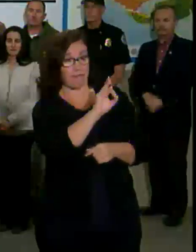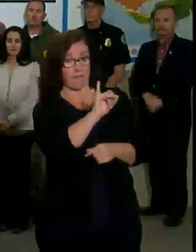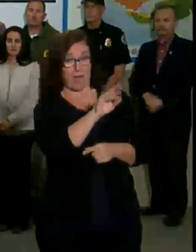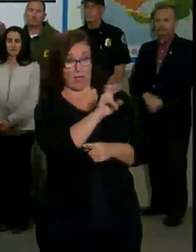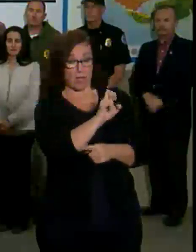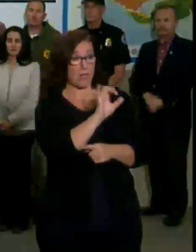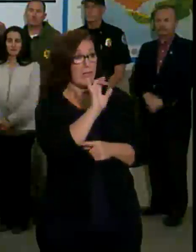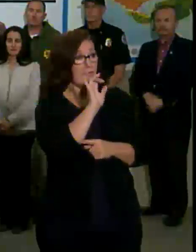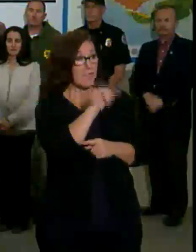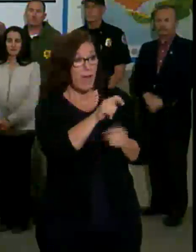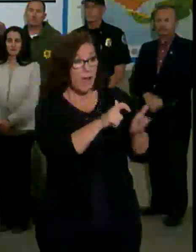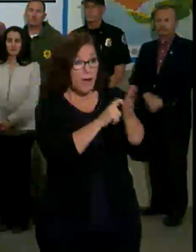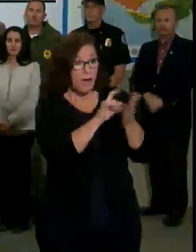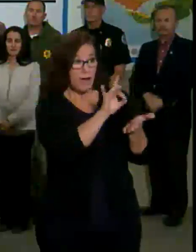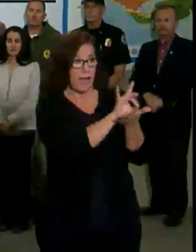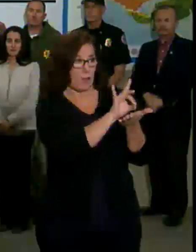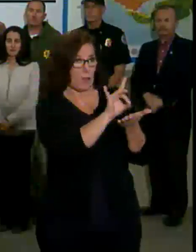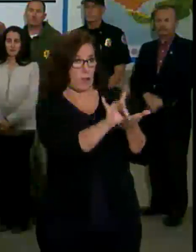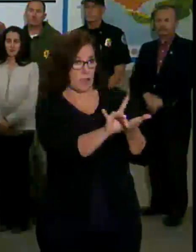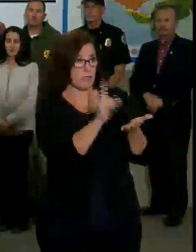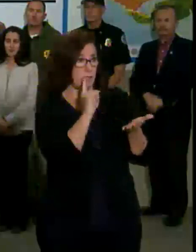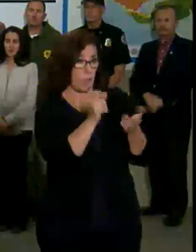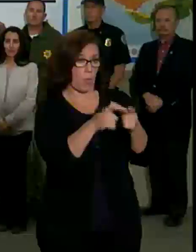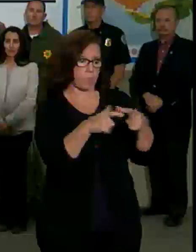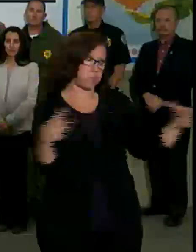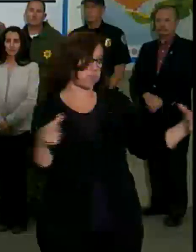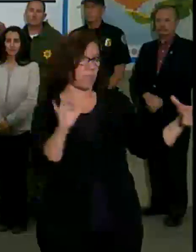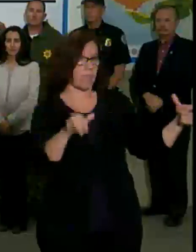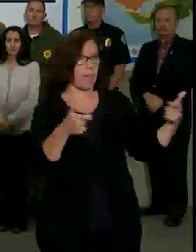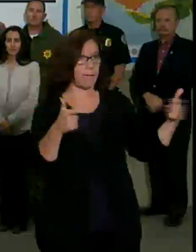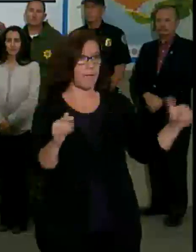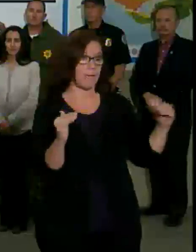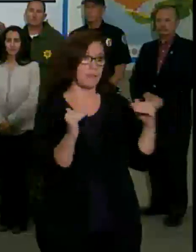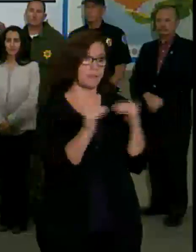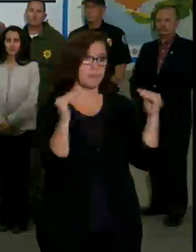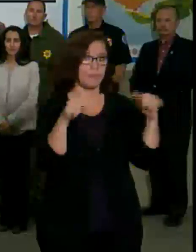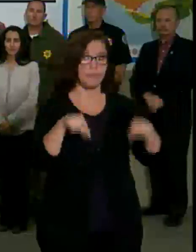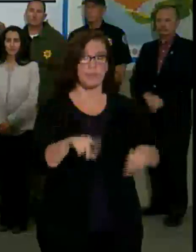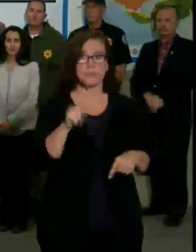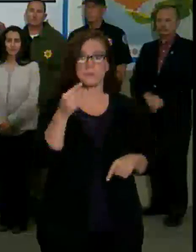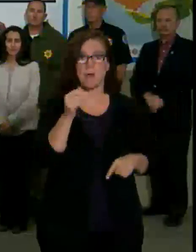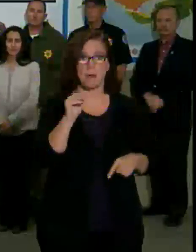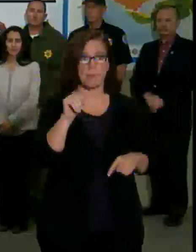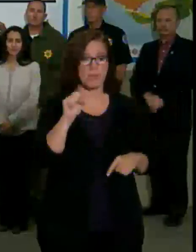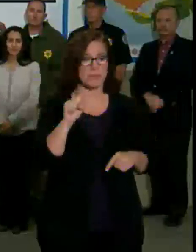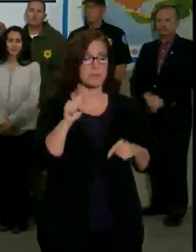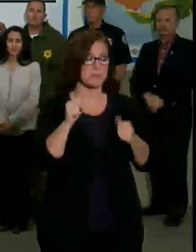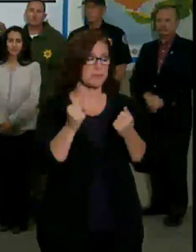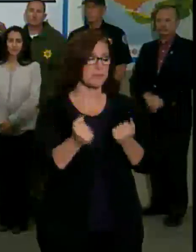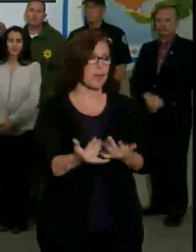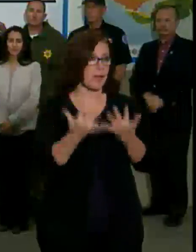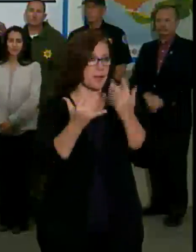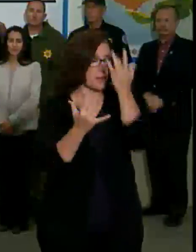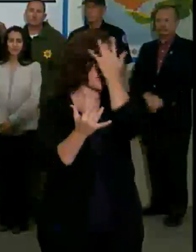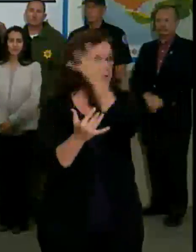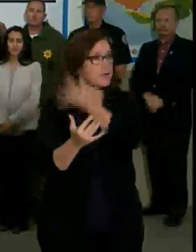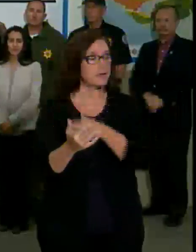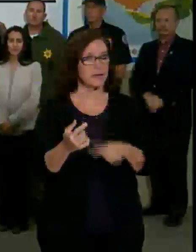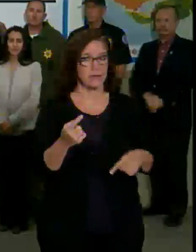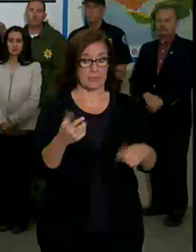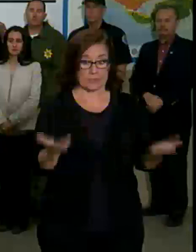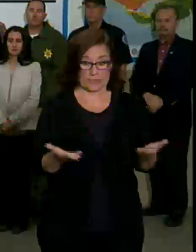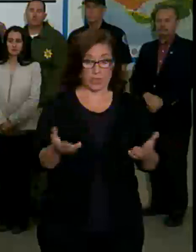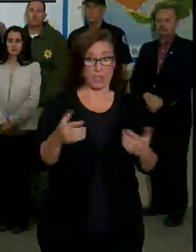and more, and we've done it in eight or so days. That speaks just tremendous amount of